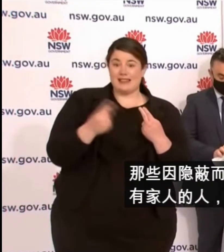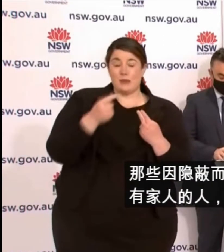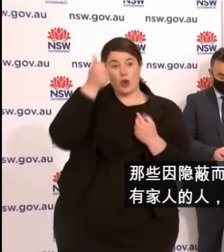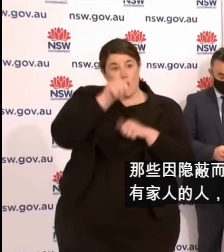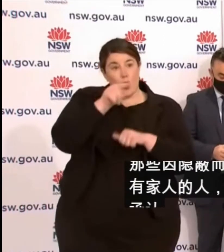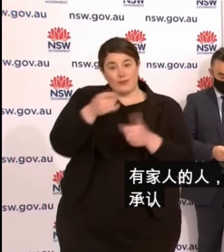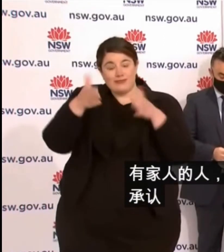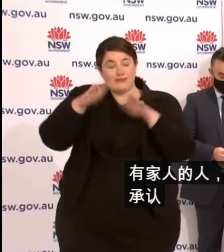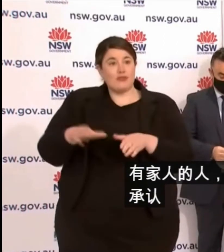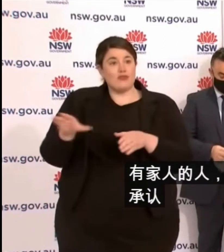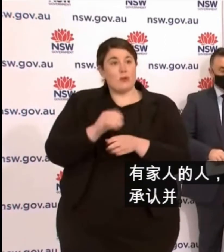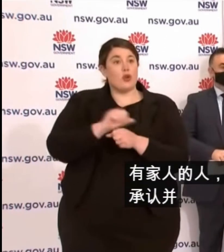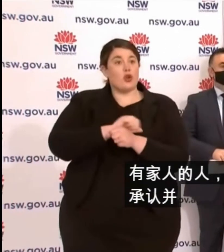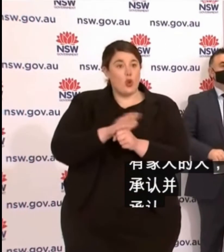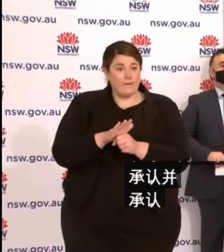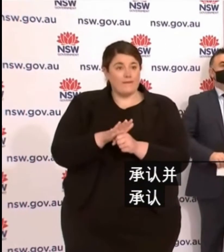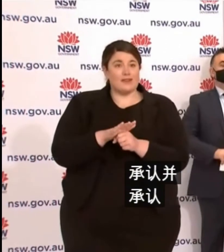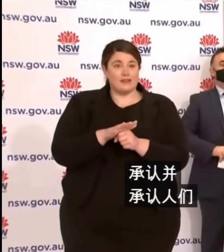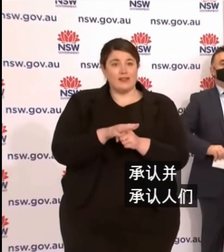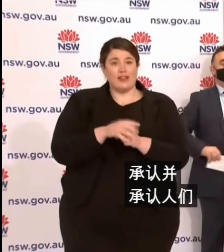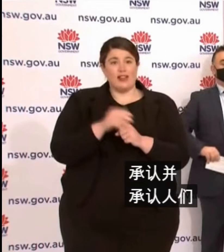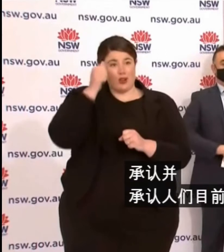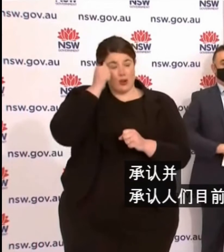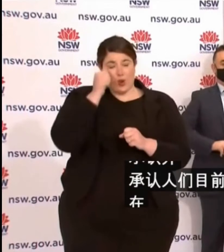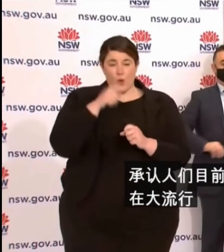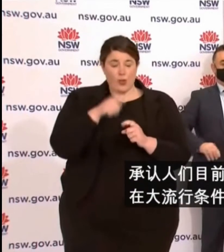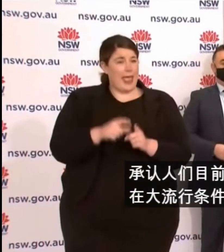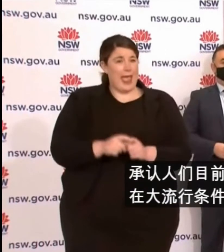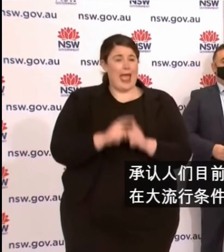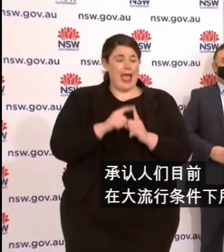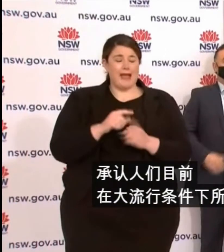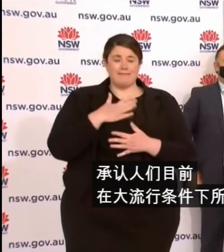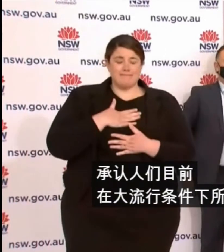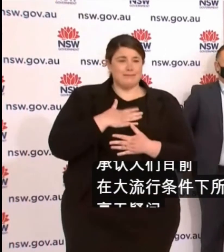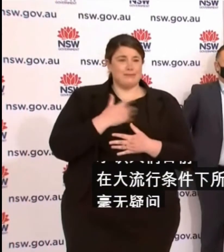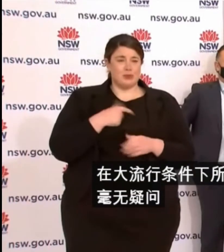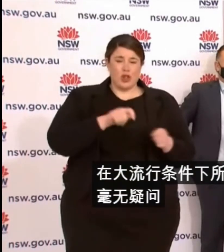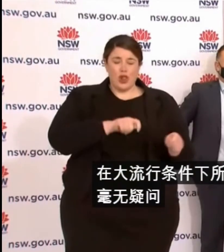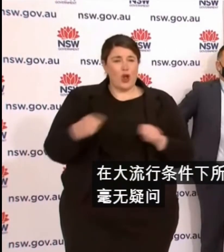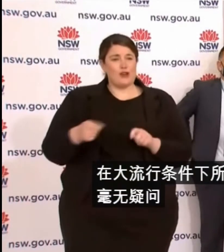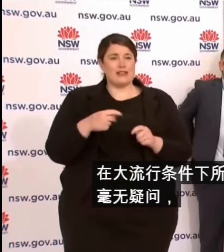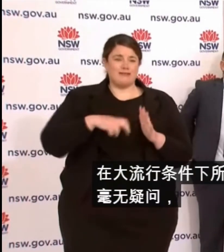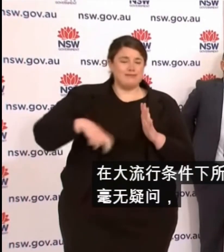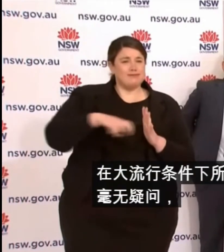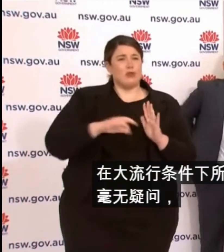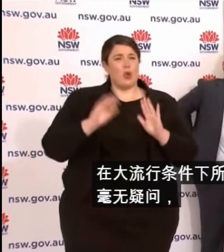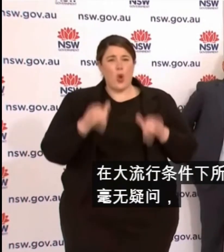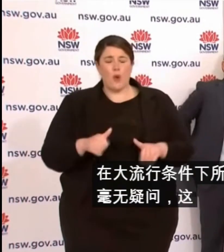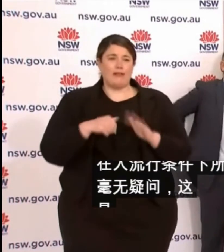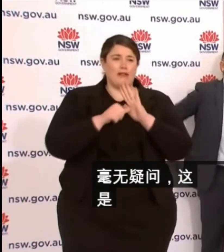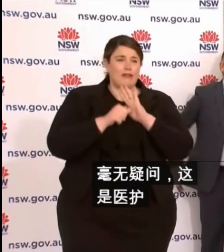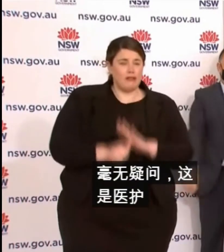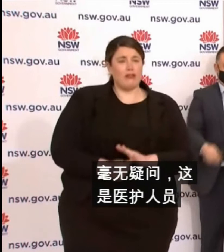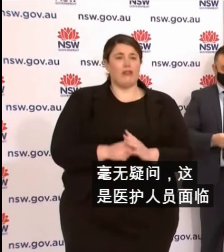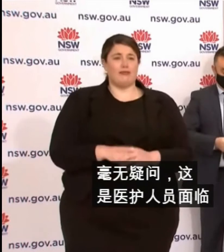members, and also to acknowledge the enormous suffering and hardship that people are experiencing under pandemic conditions at the moment. There's no doubt that this